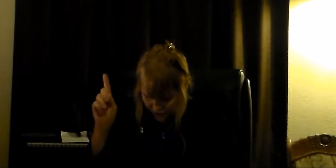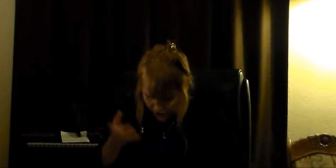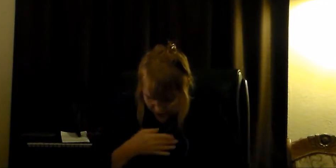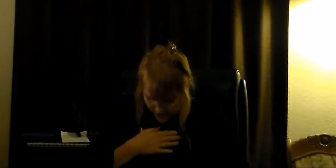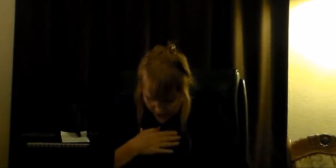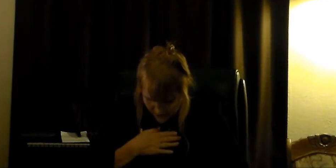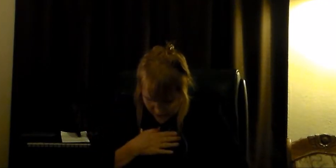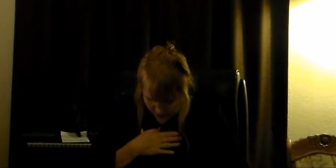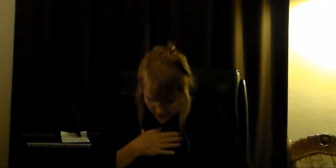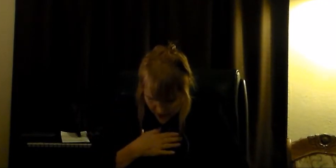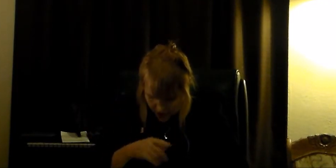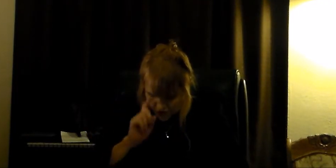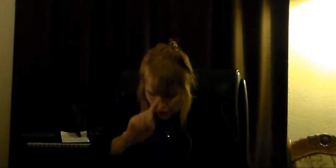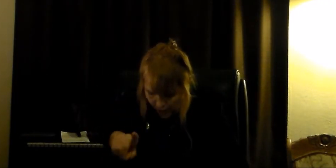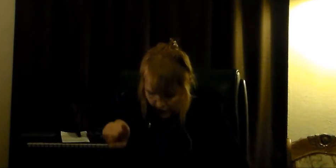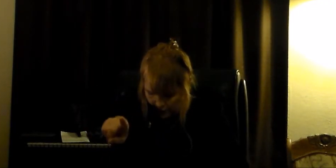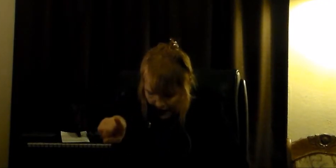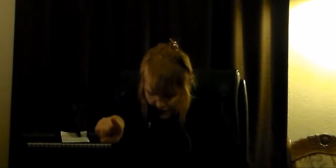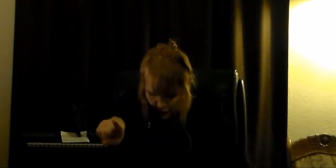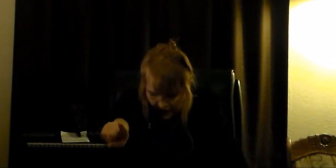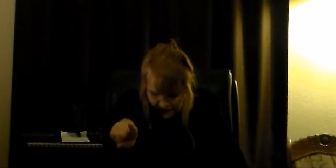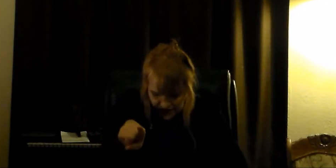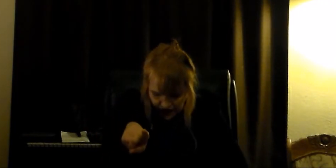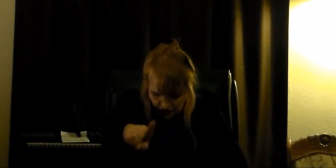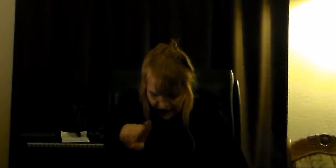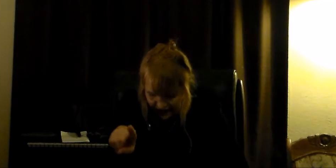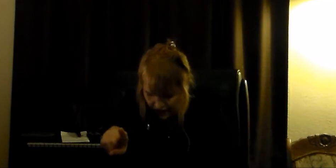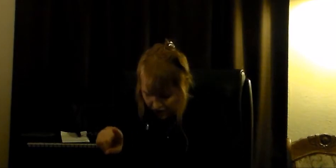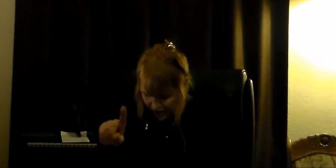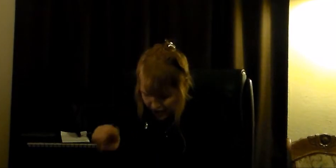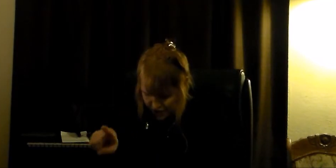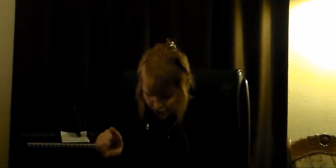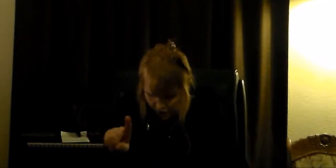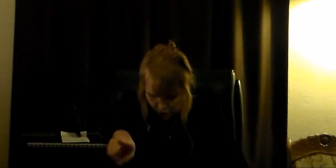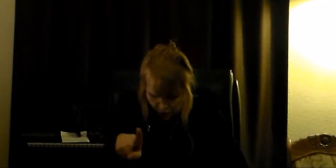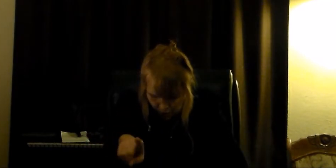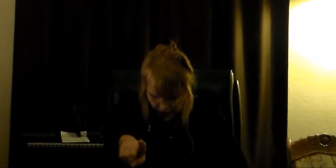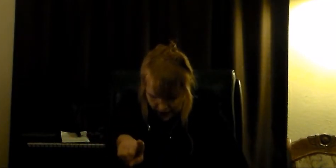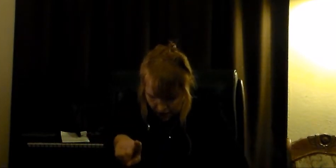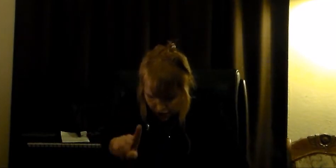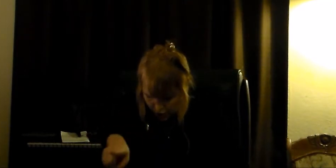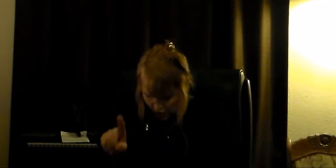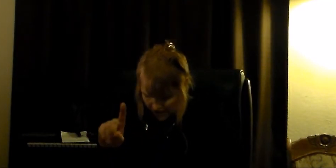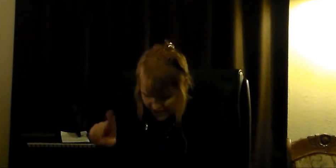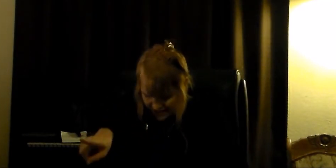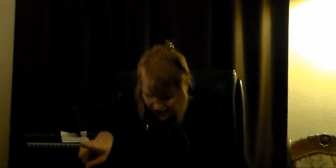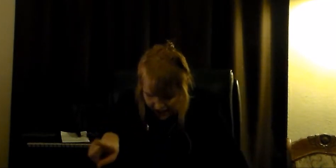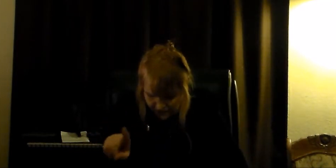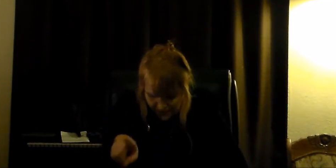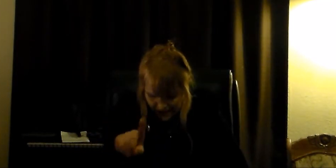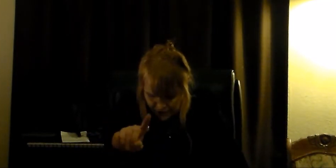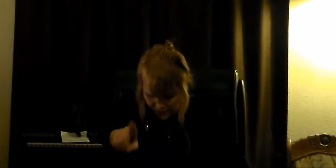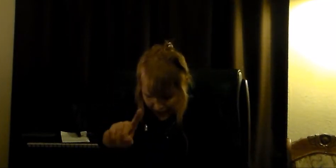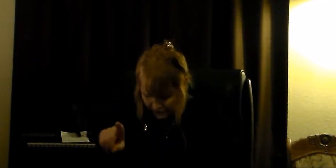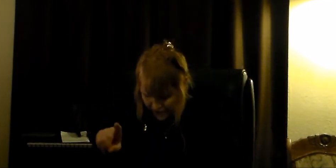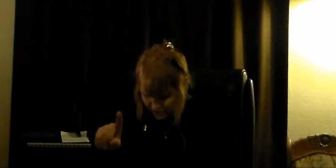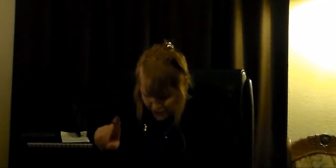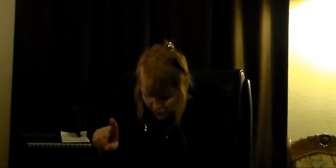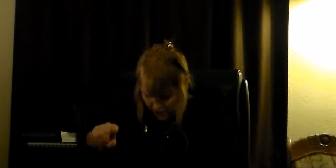and through him. So whoever, whatever you love and serve here is truly who or what you are enslaved and mastered by and from. This is where